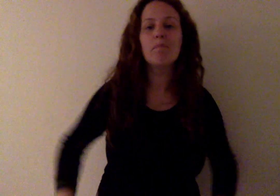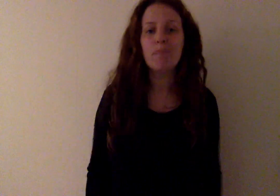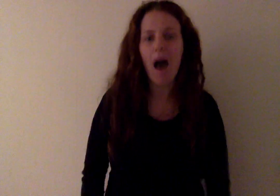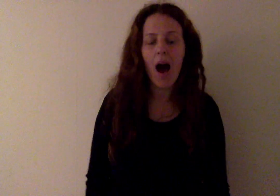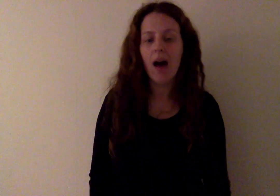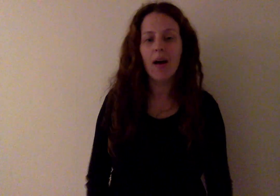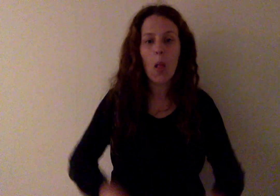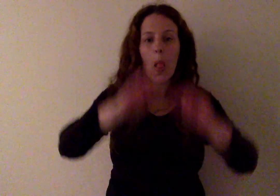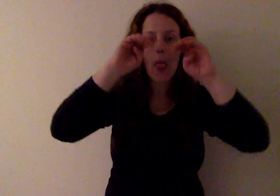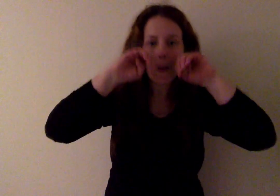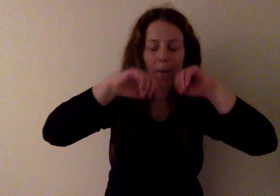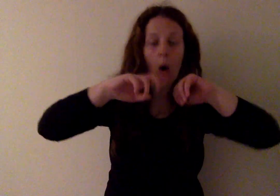satisfactory reply.